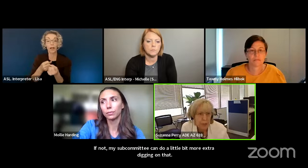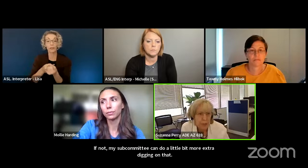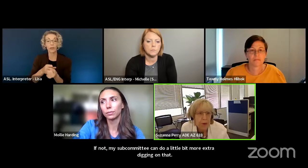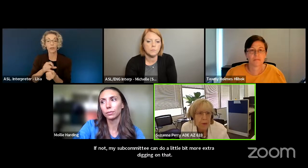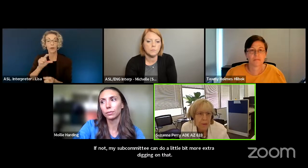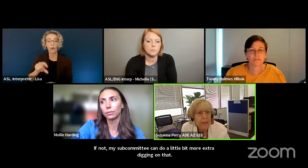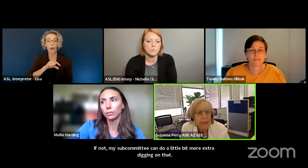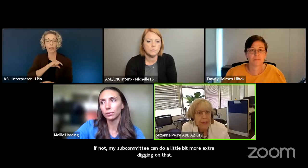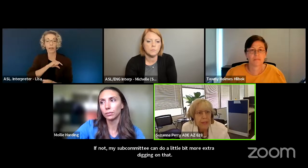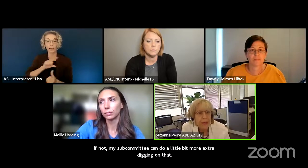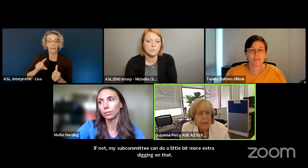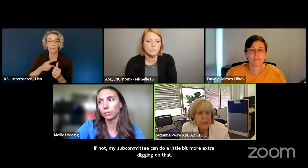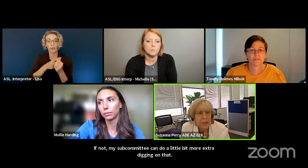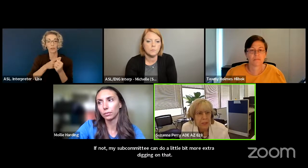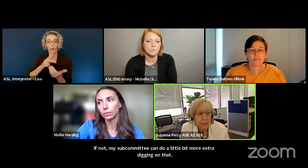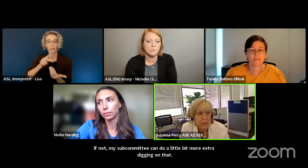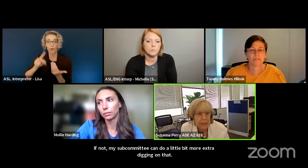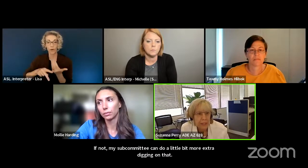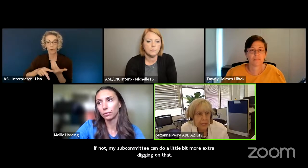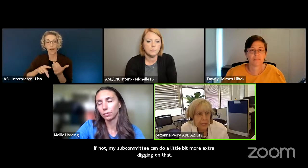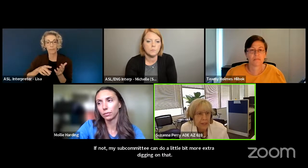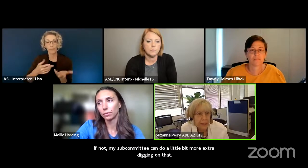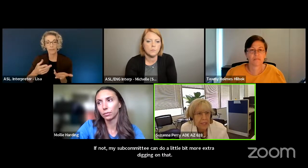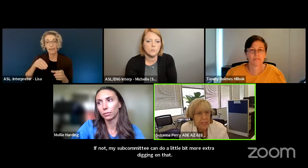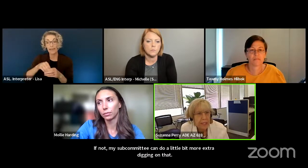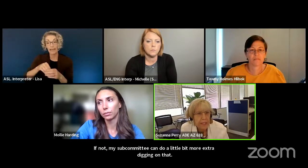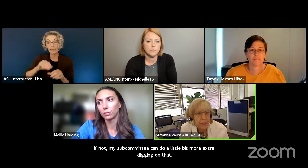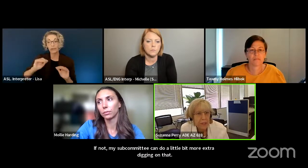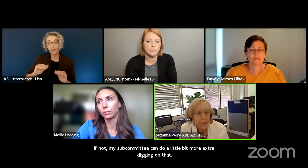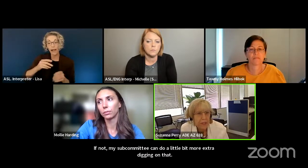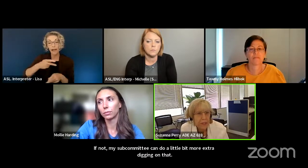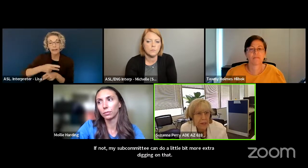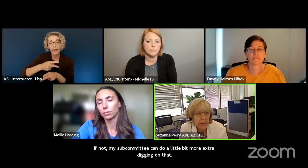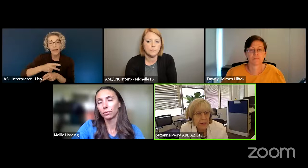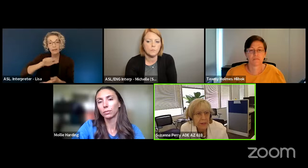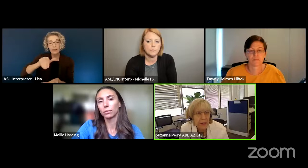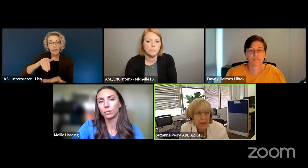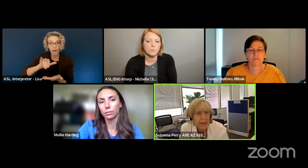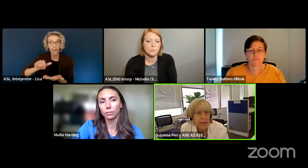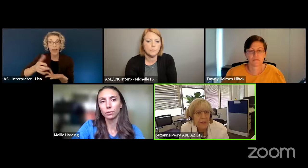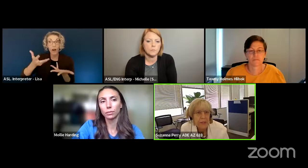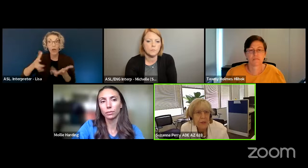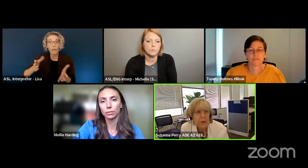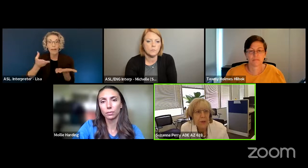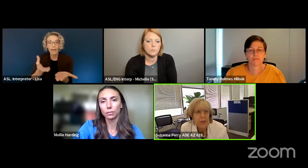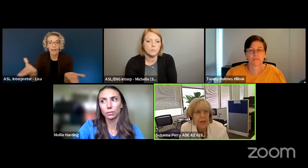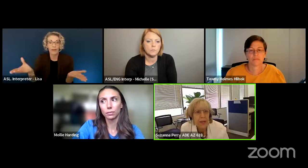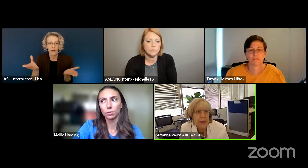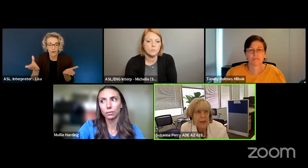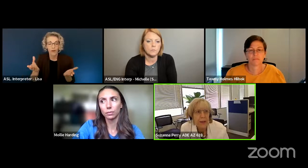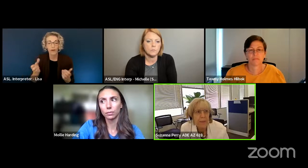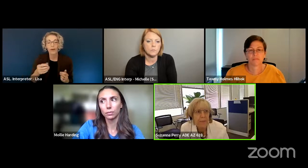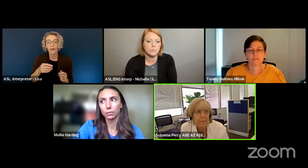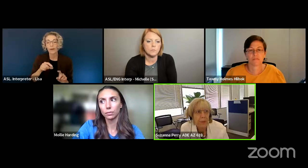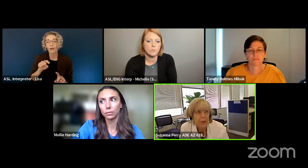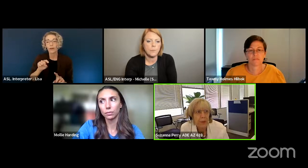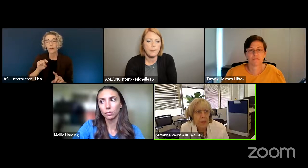first programming in child care centers, existing child care centers. And so there